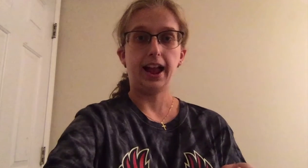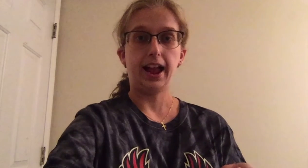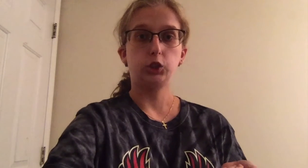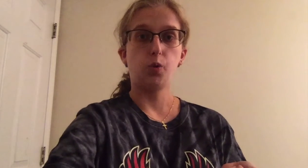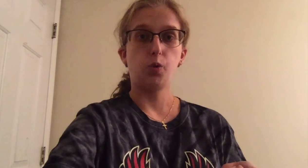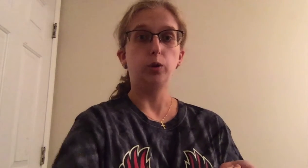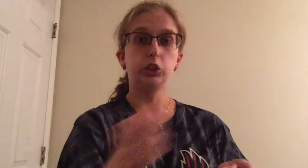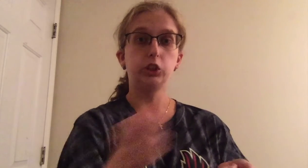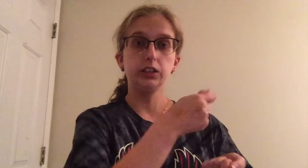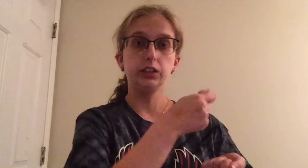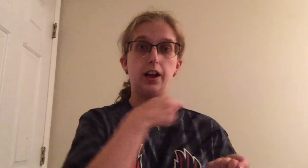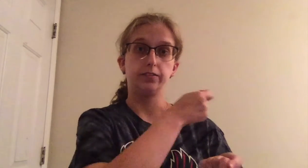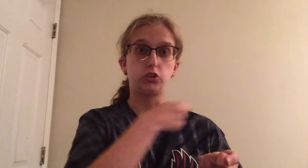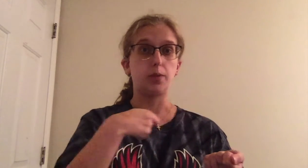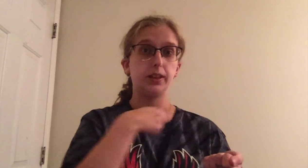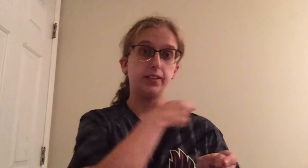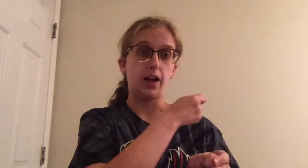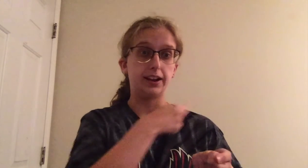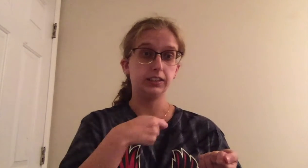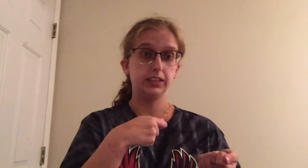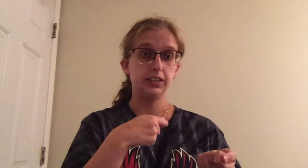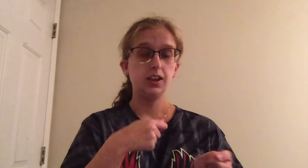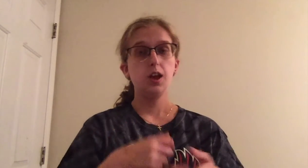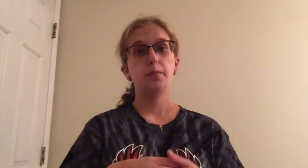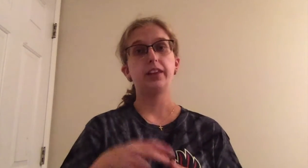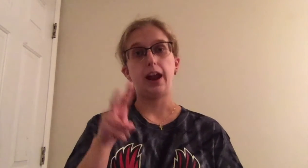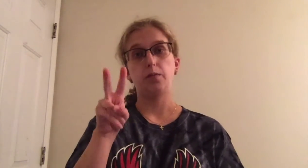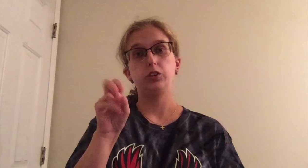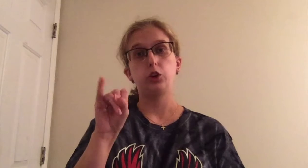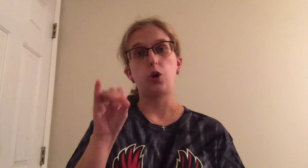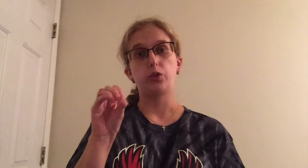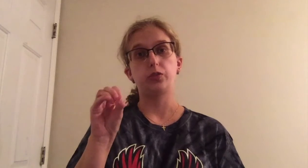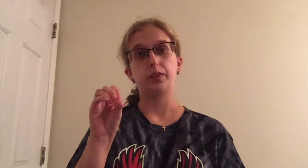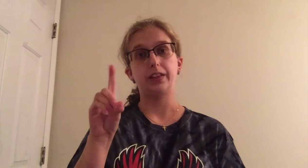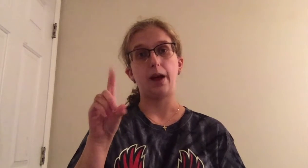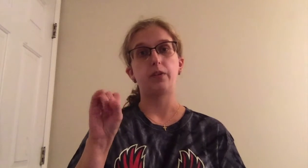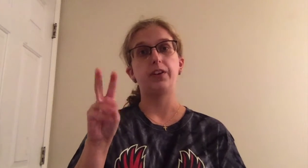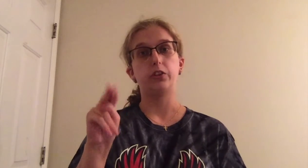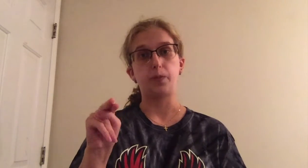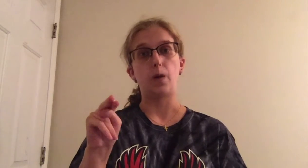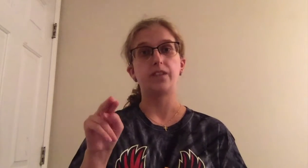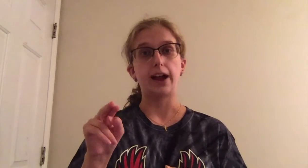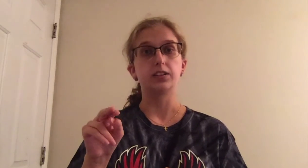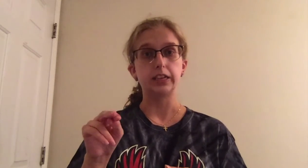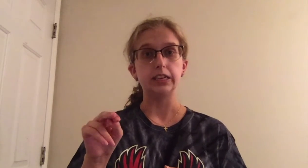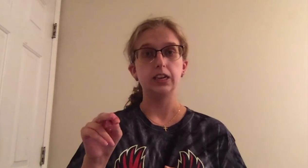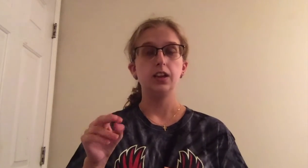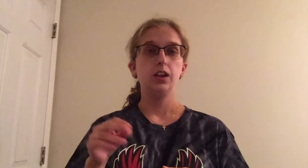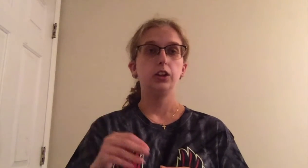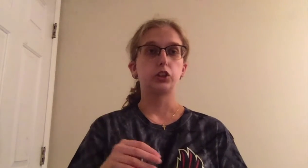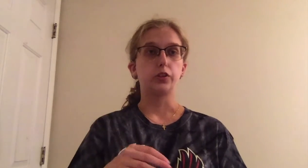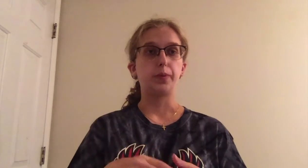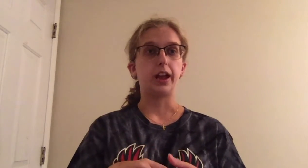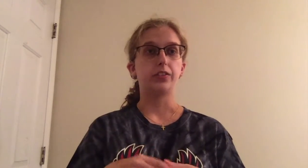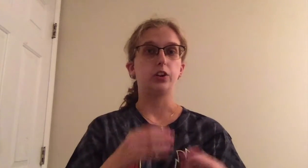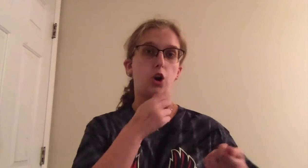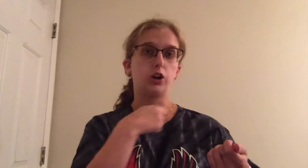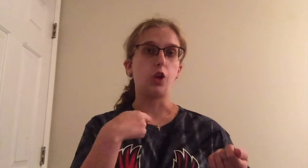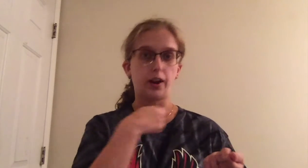actual motion of strumming the violin, but then I would fingerspell violin, just because there